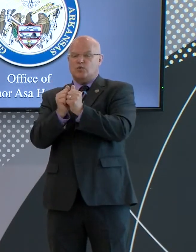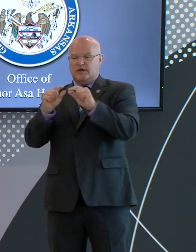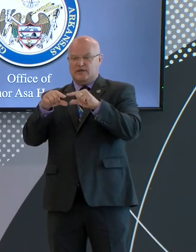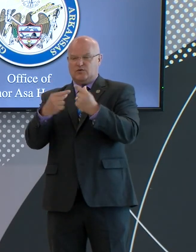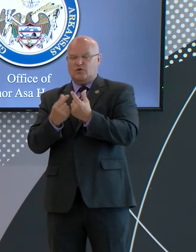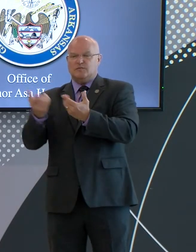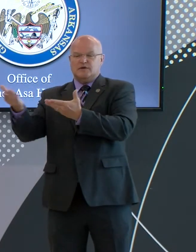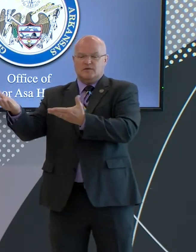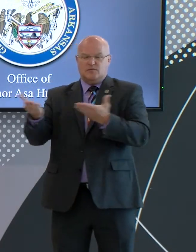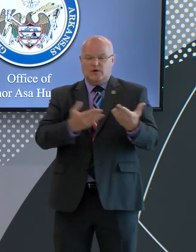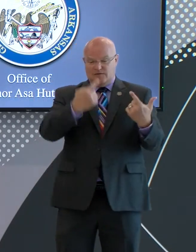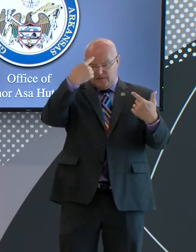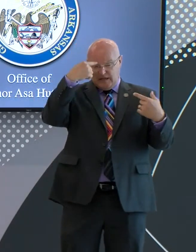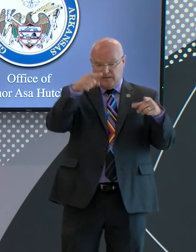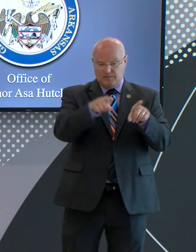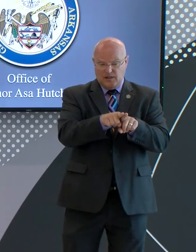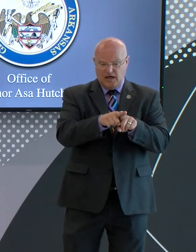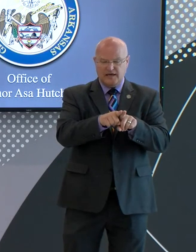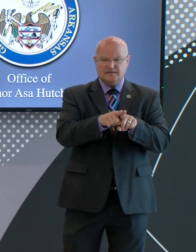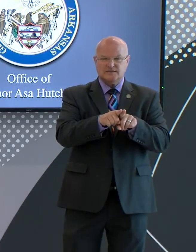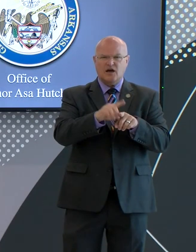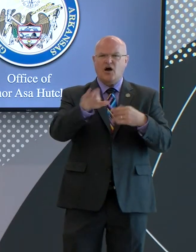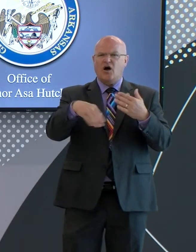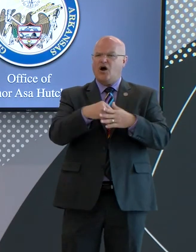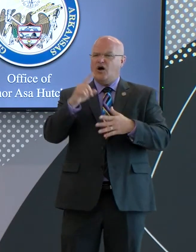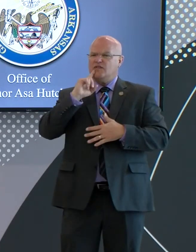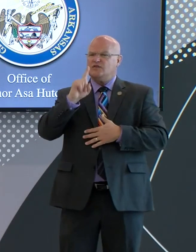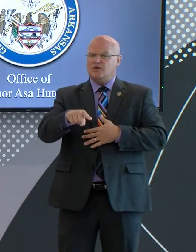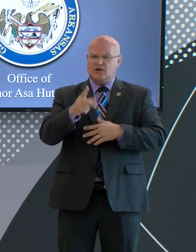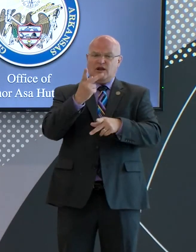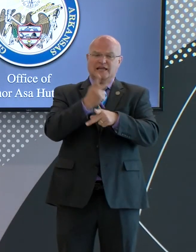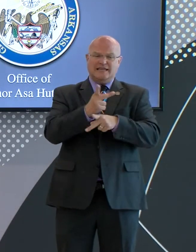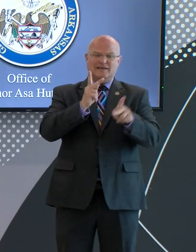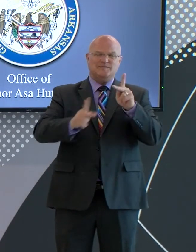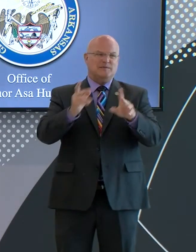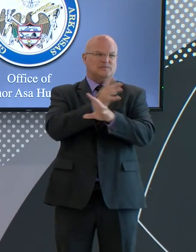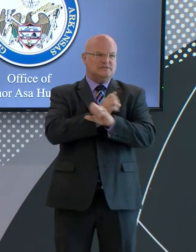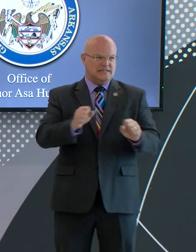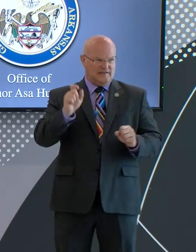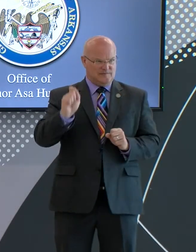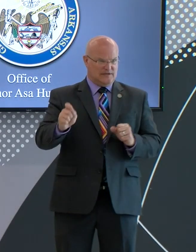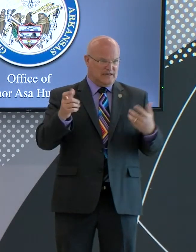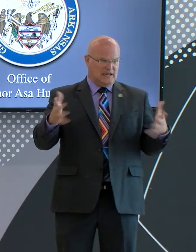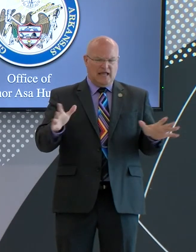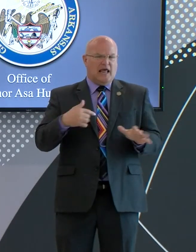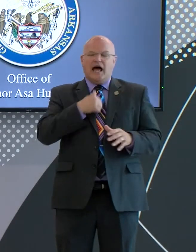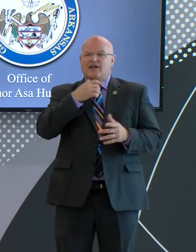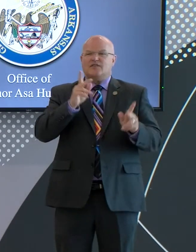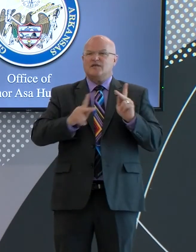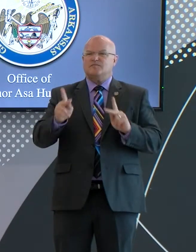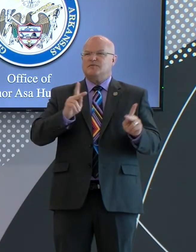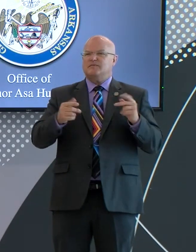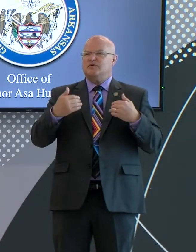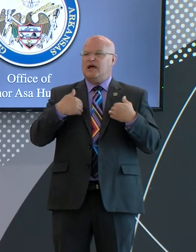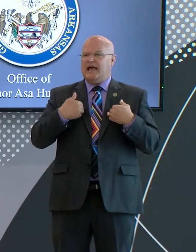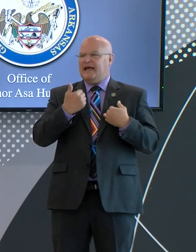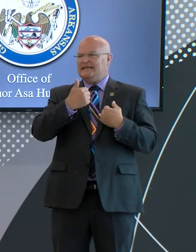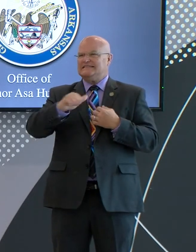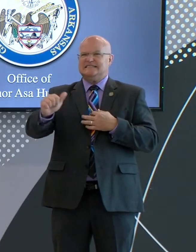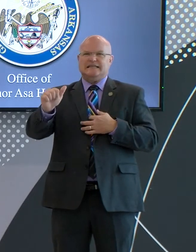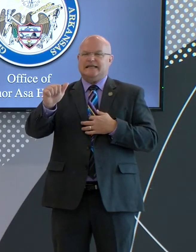into compliance with our directives, because all these directives are really designed to keep people safe. And I don't think there's anyone who has